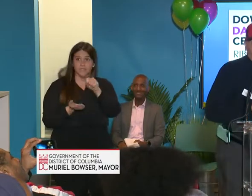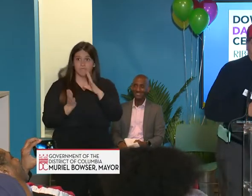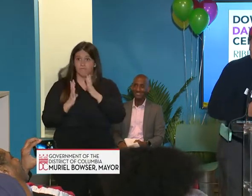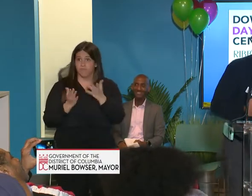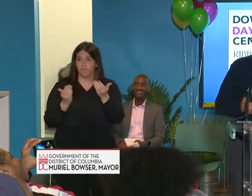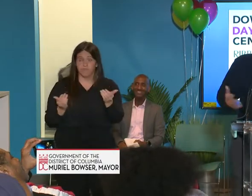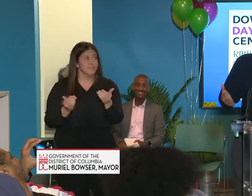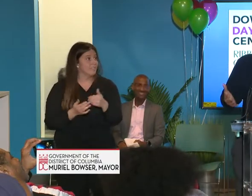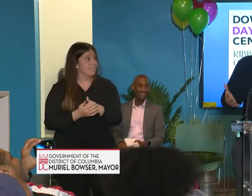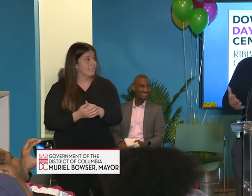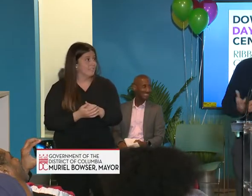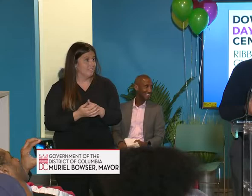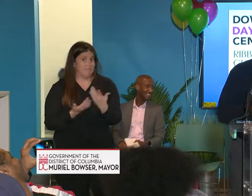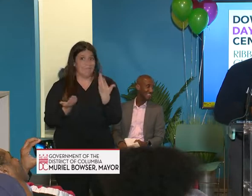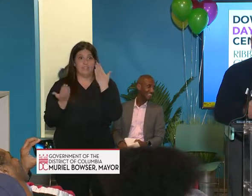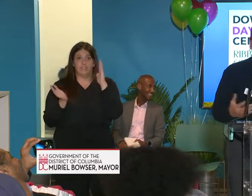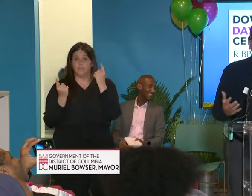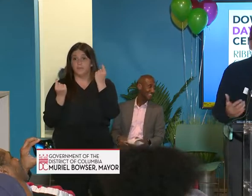I don't know.